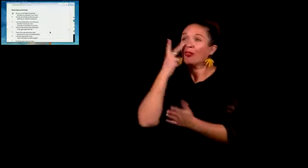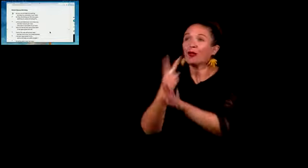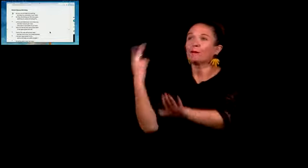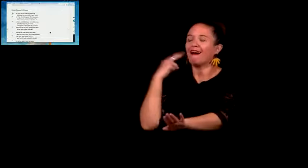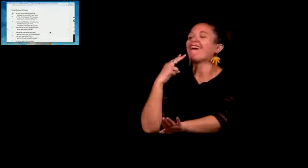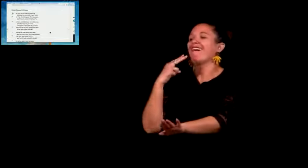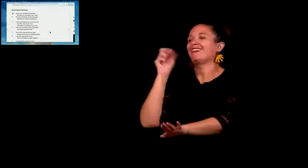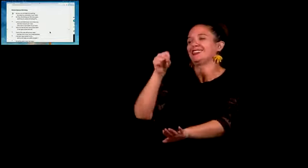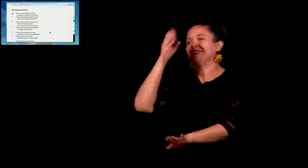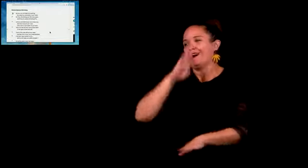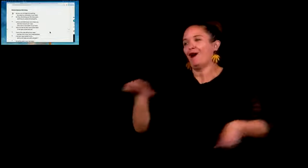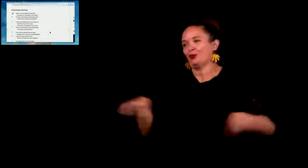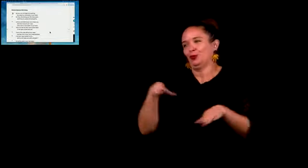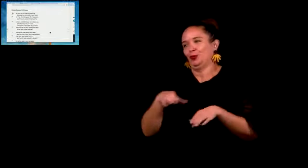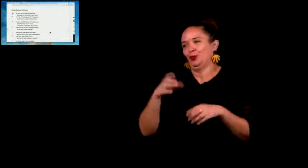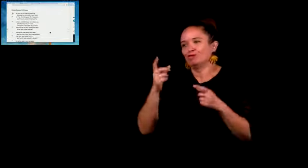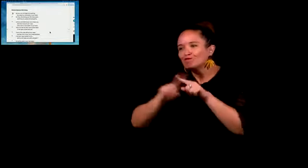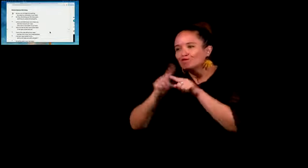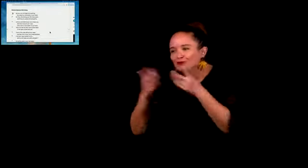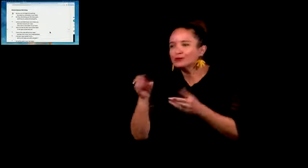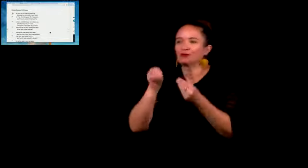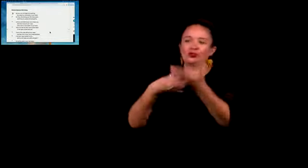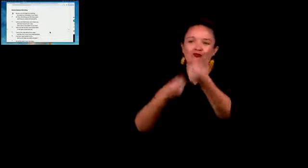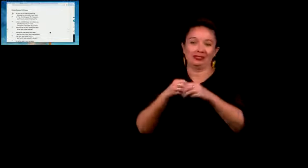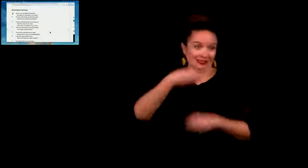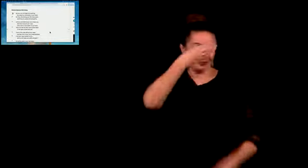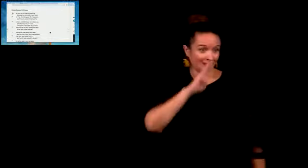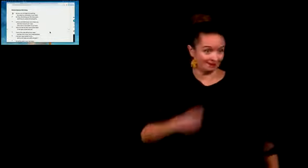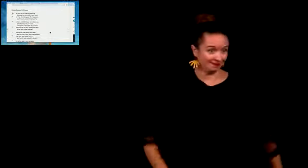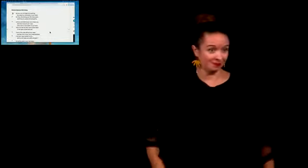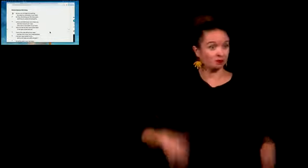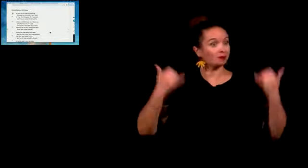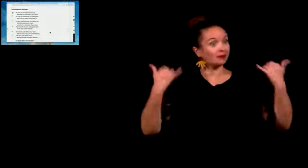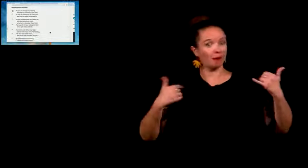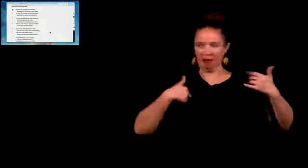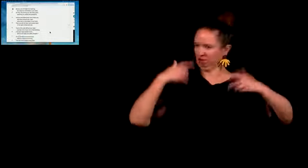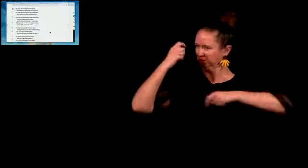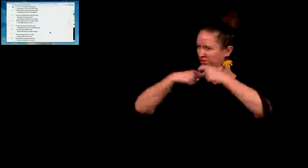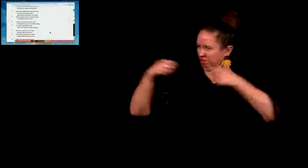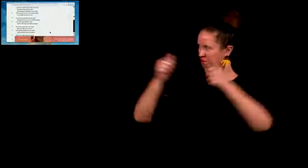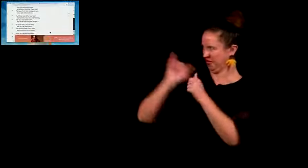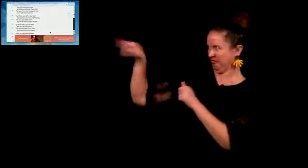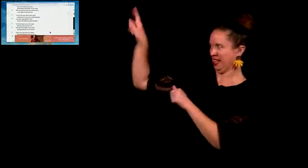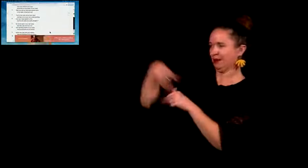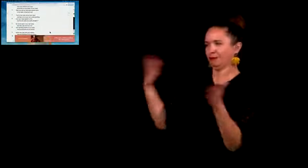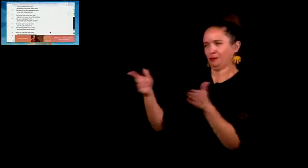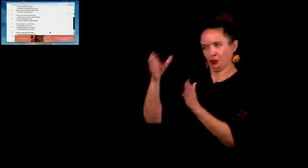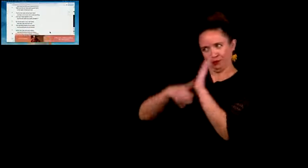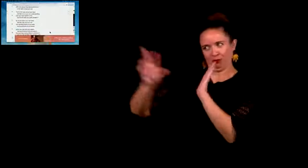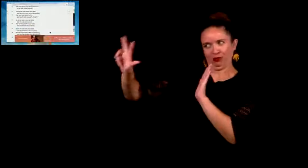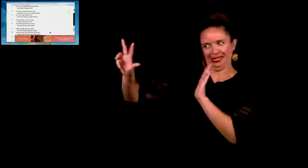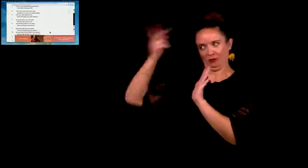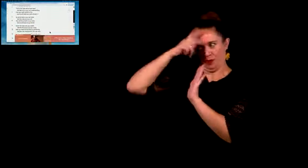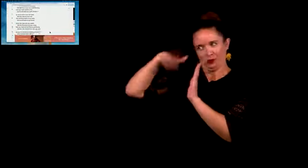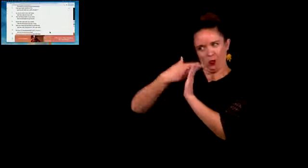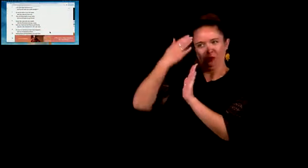and see what God does for you as you look back on your life. And trust in God. And